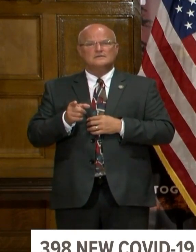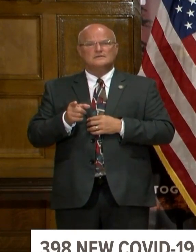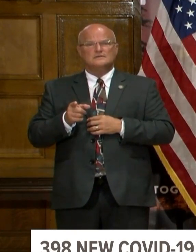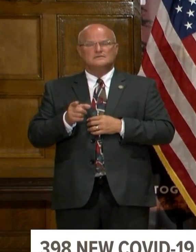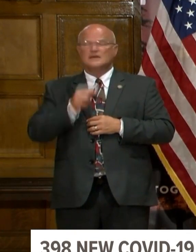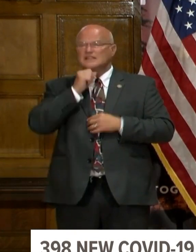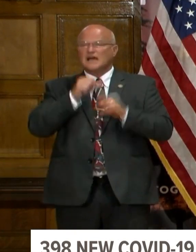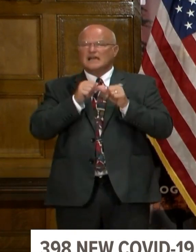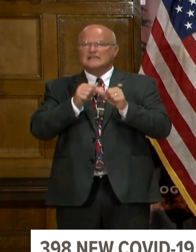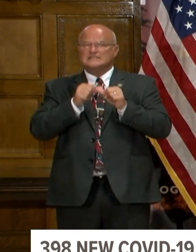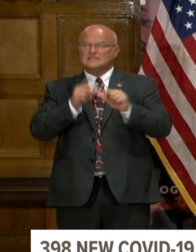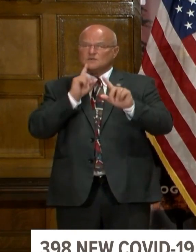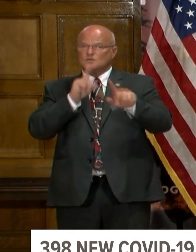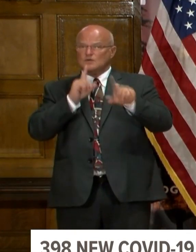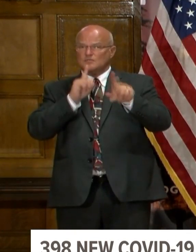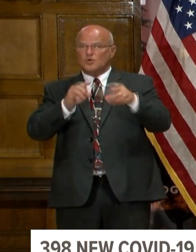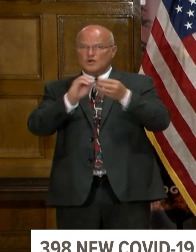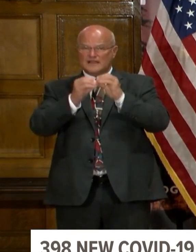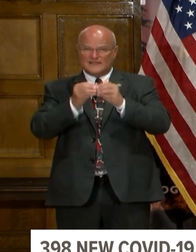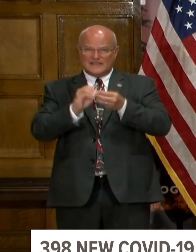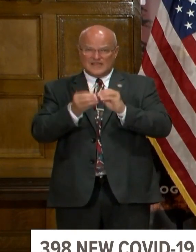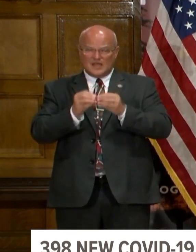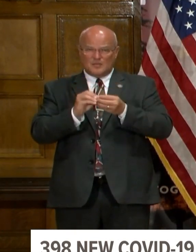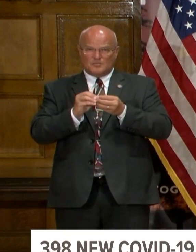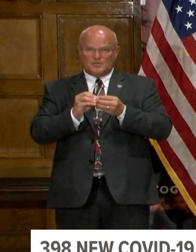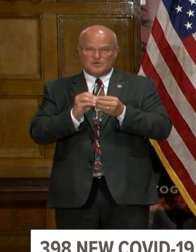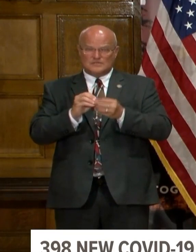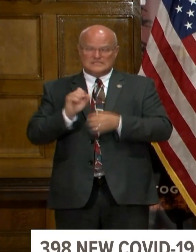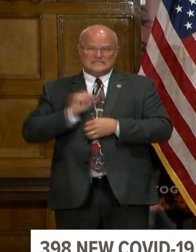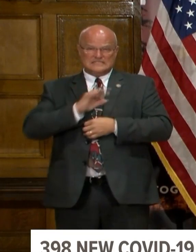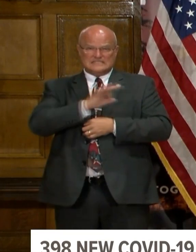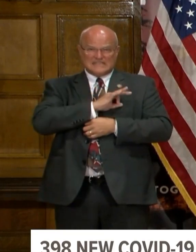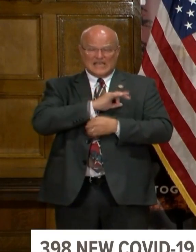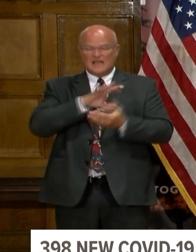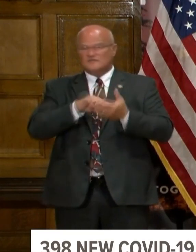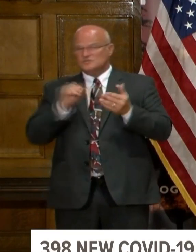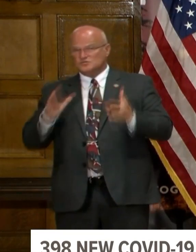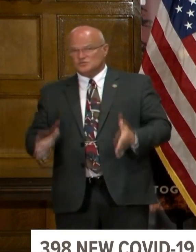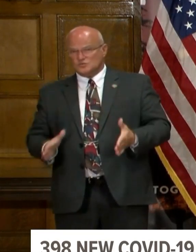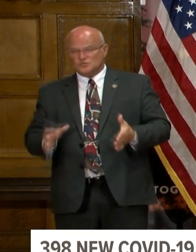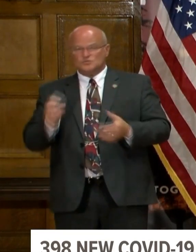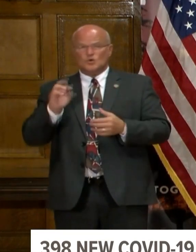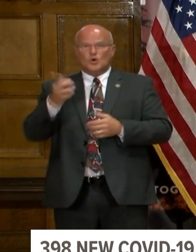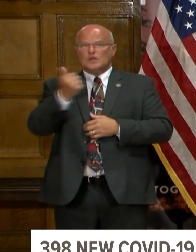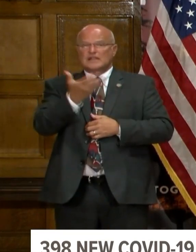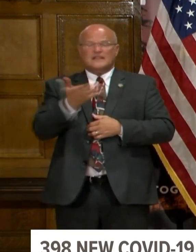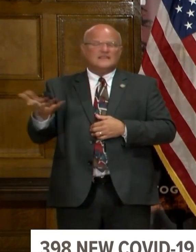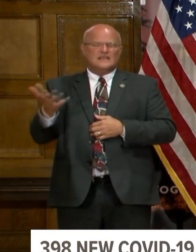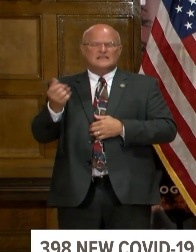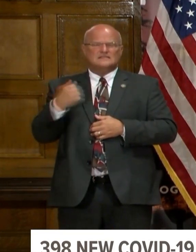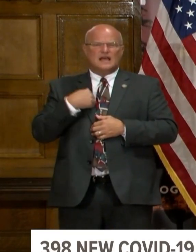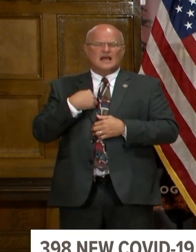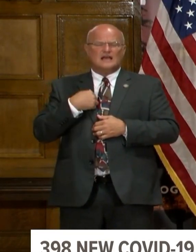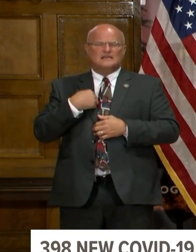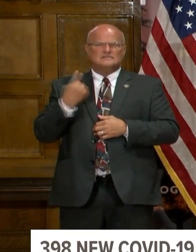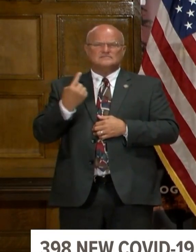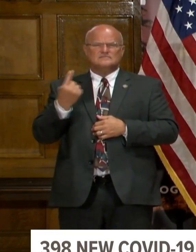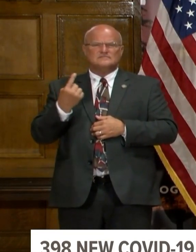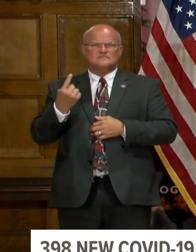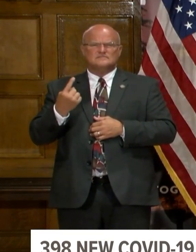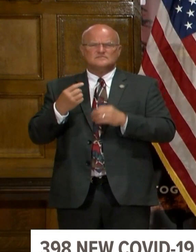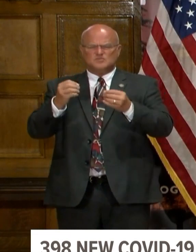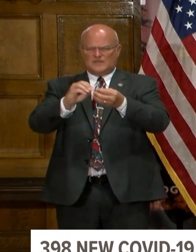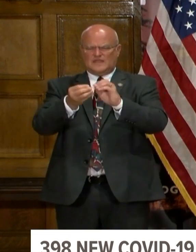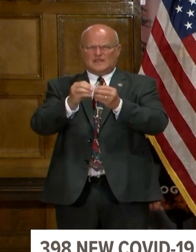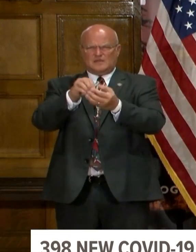not consistent in reporting the numbers, if it's staff, if it's students, or anything. Some will just put